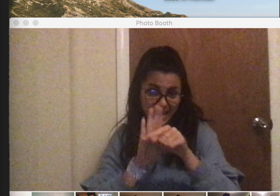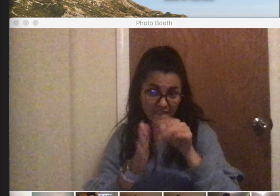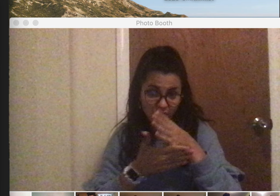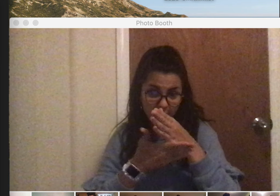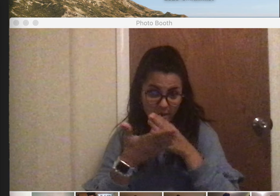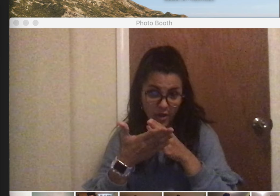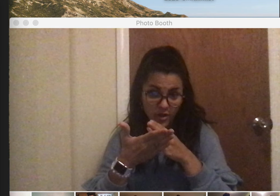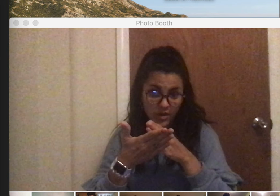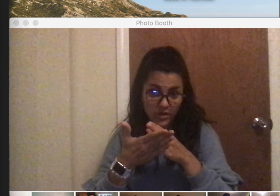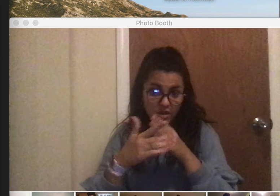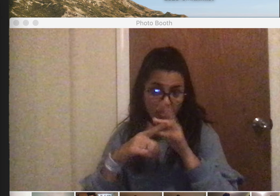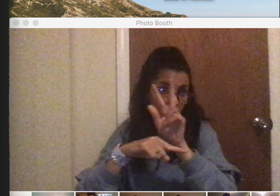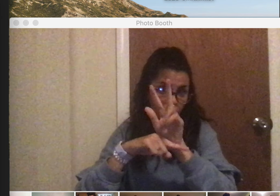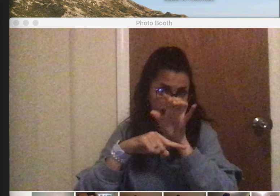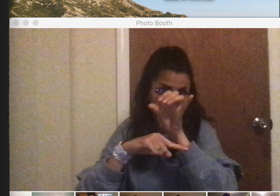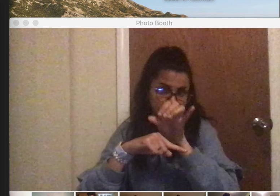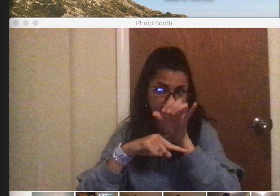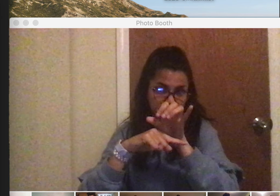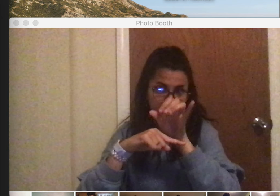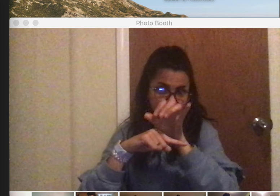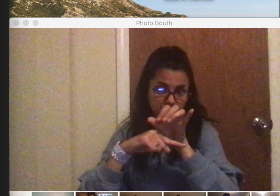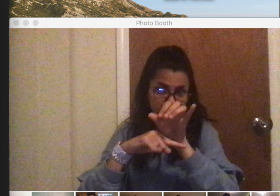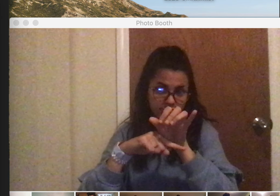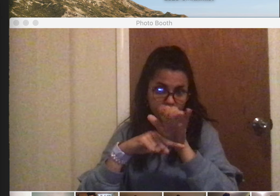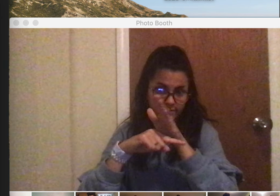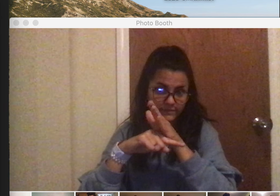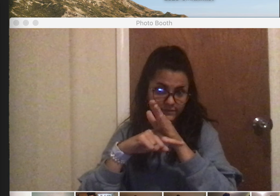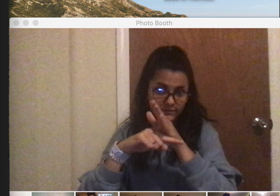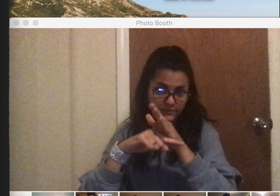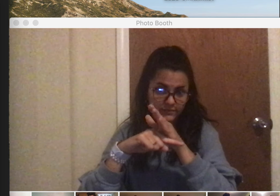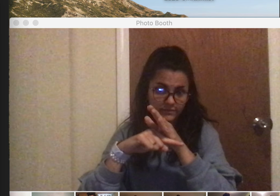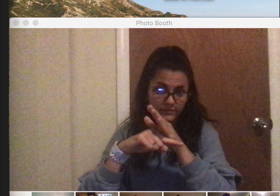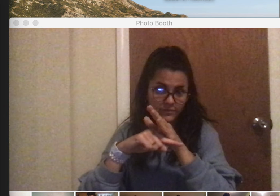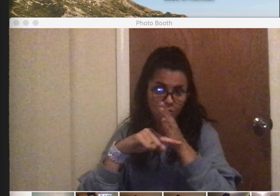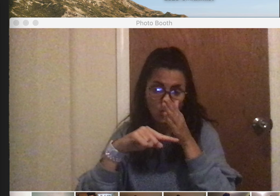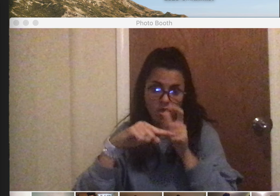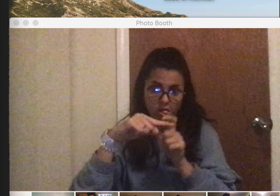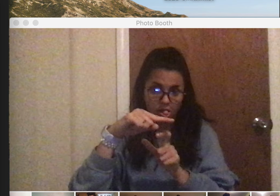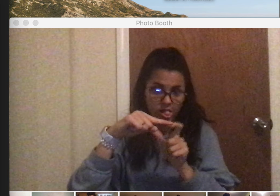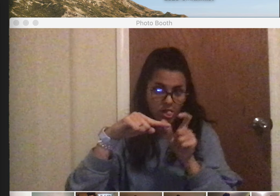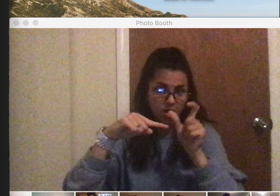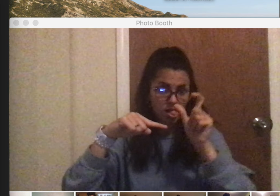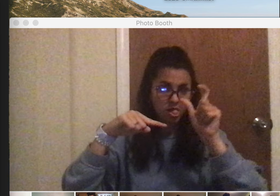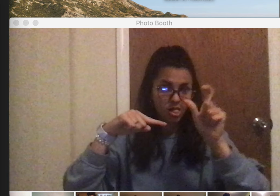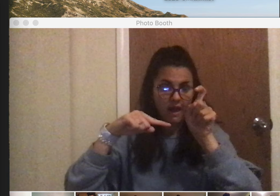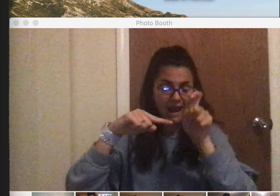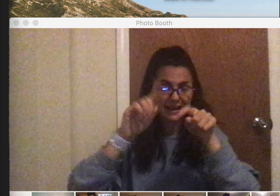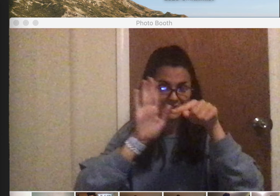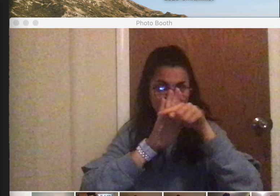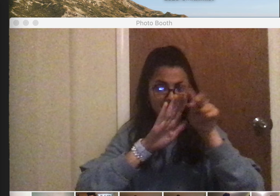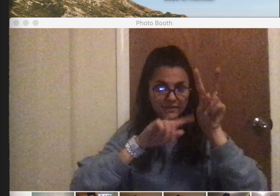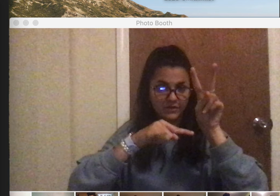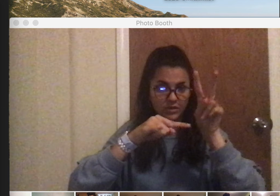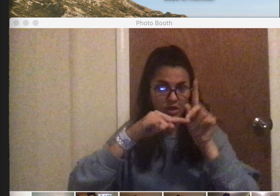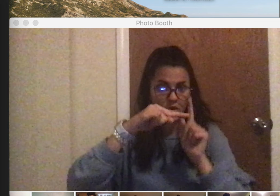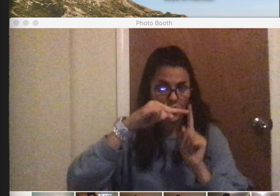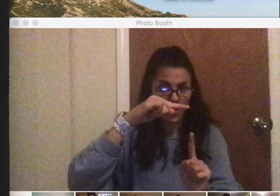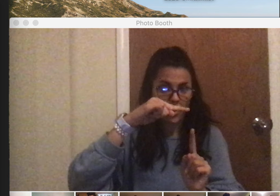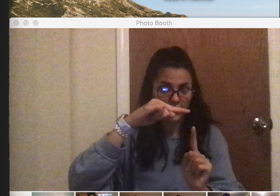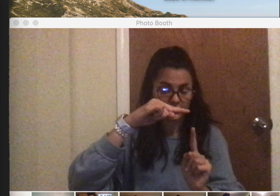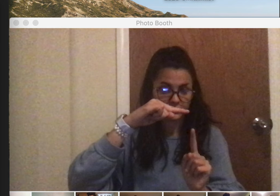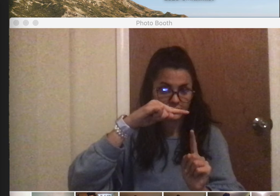stays. I'm going to move this x to the negative second to the top. And I could put a 1 in the bottom if I